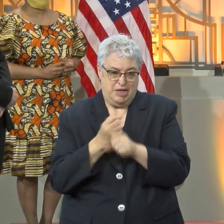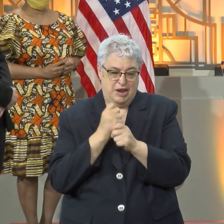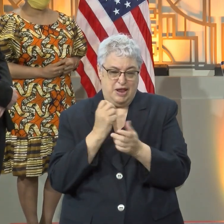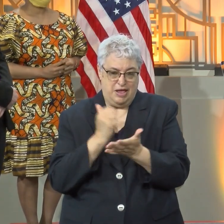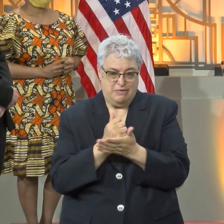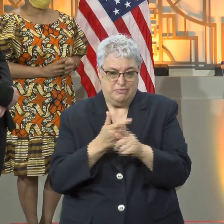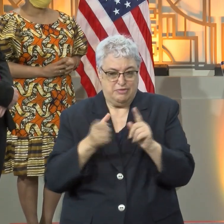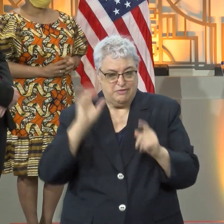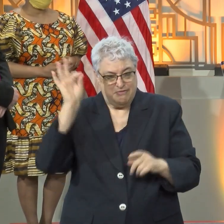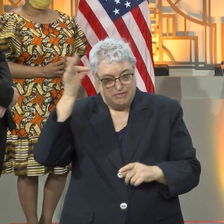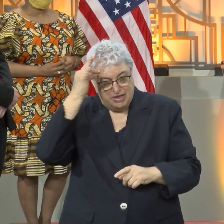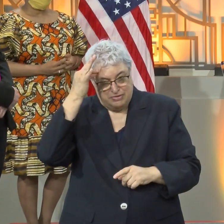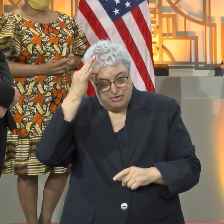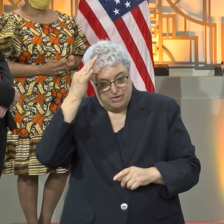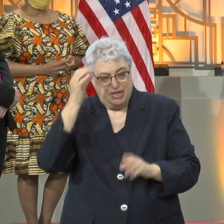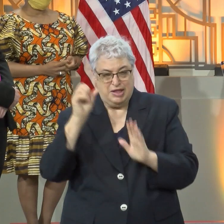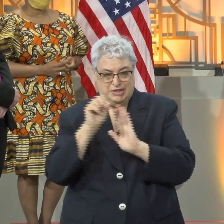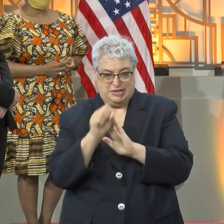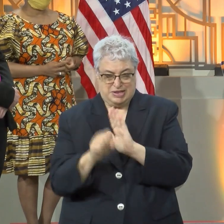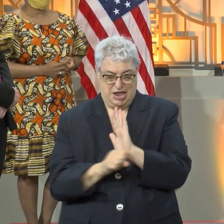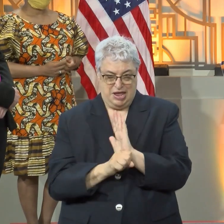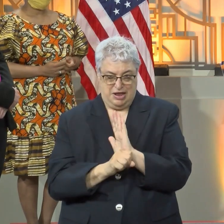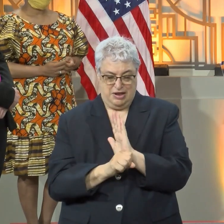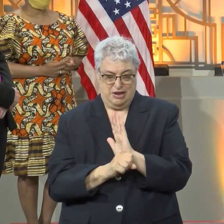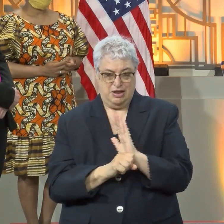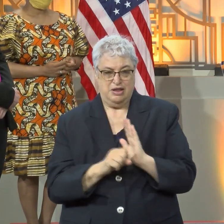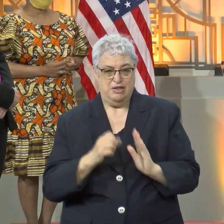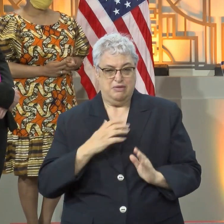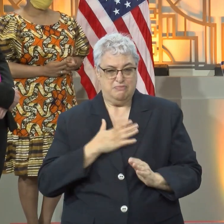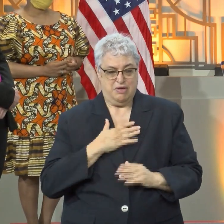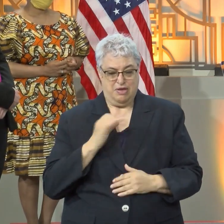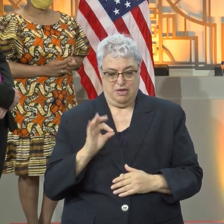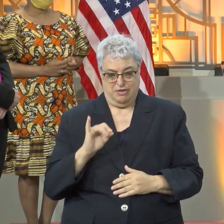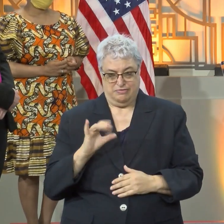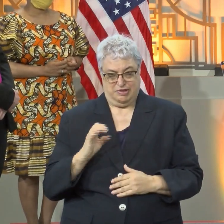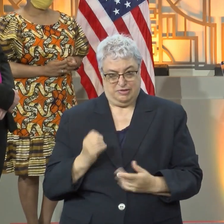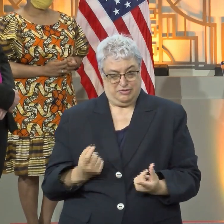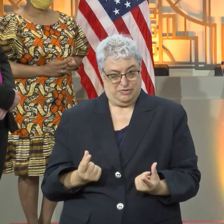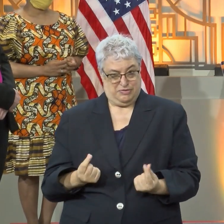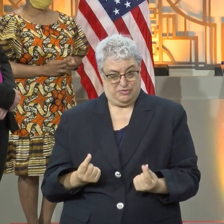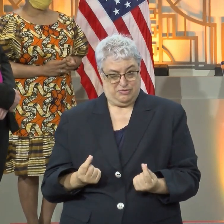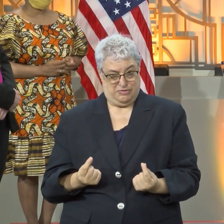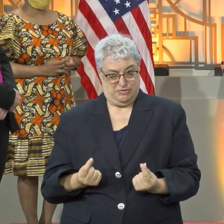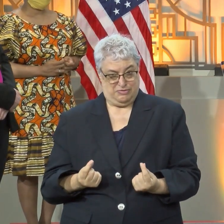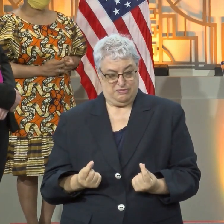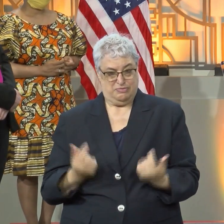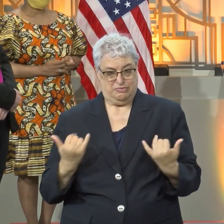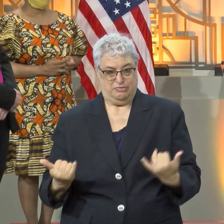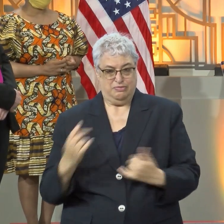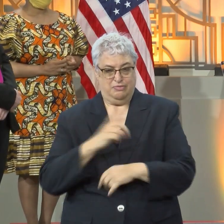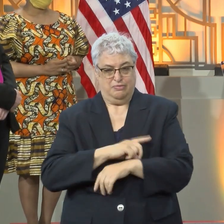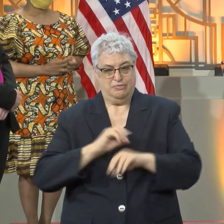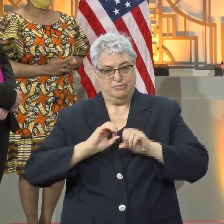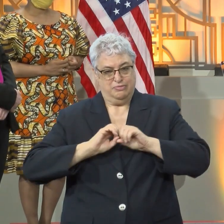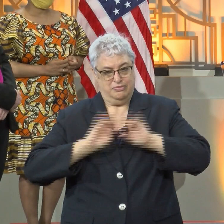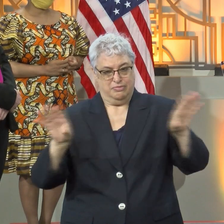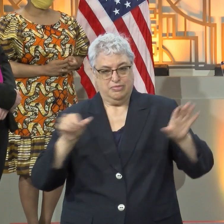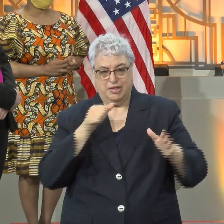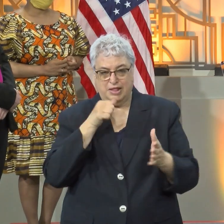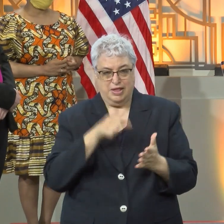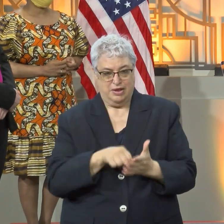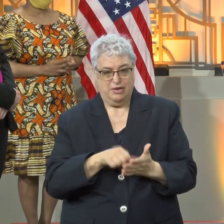federal government, from the state government. One of the things that my office is doing is we've been, just today, we sent out letters